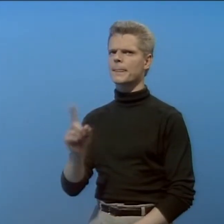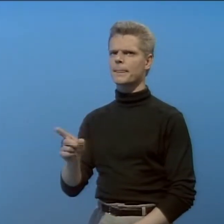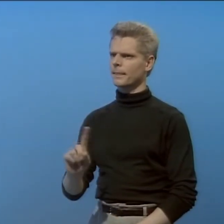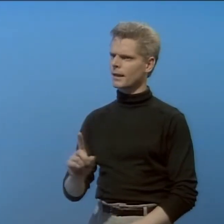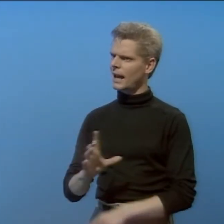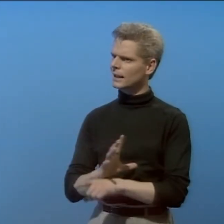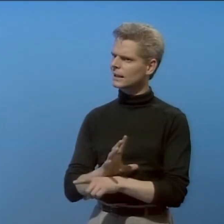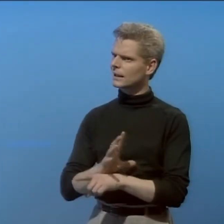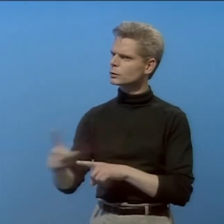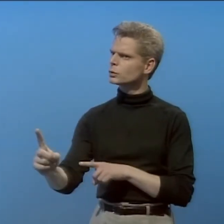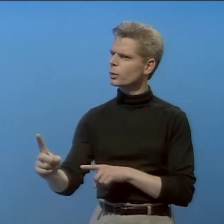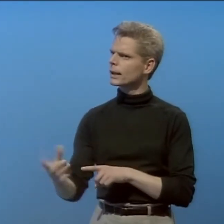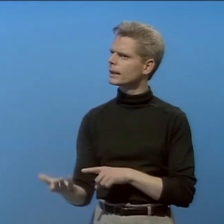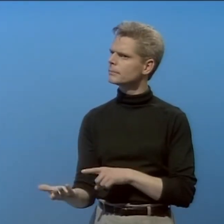And next week?